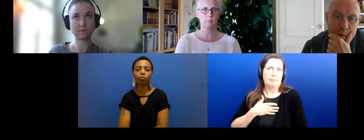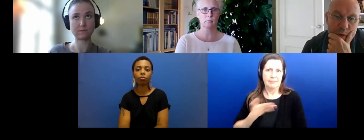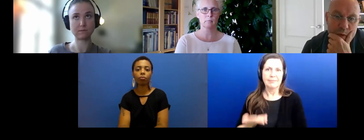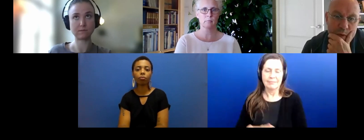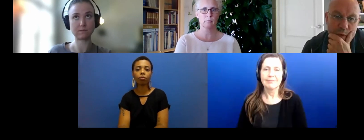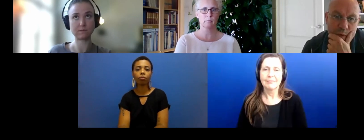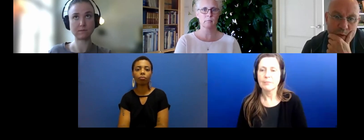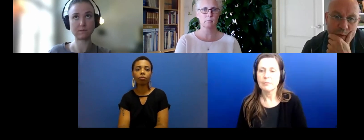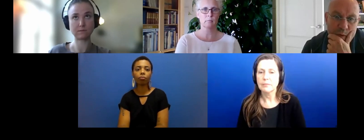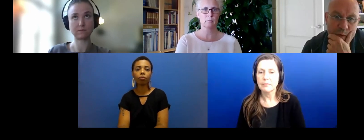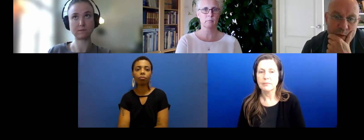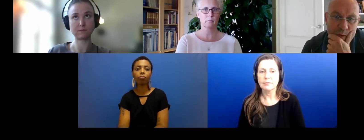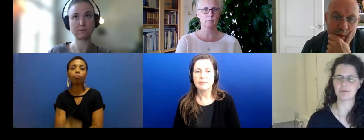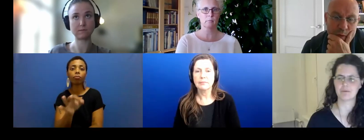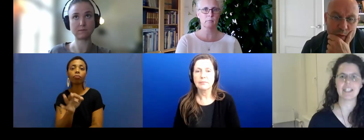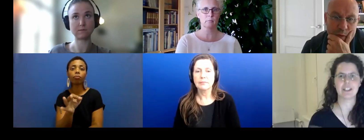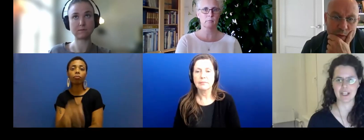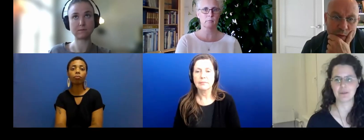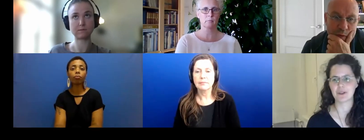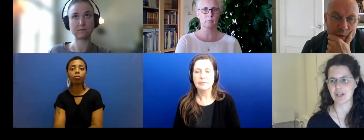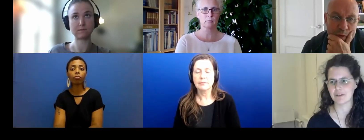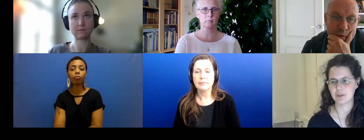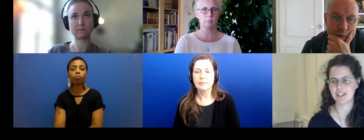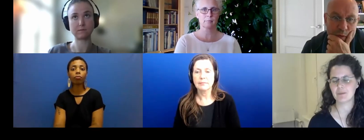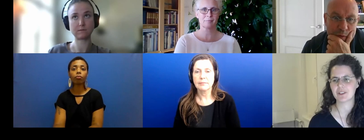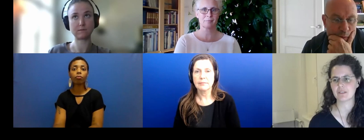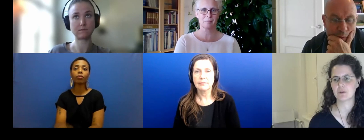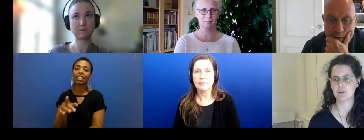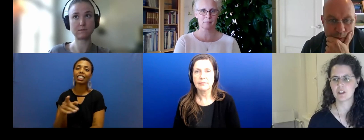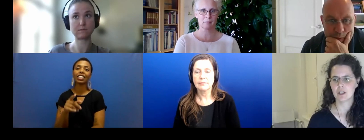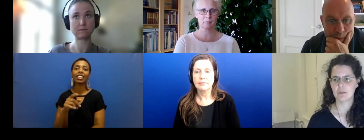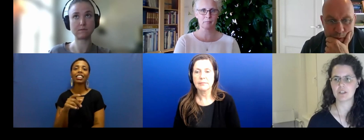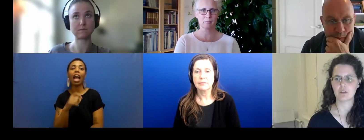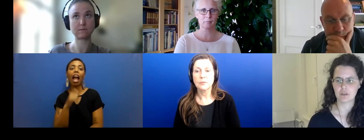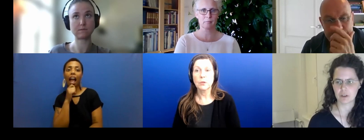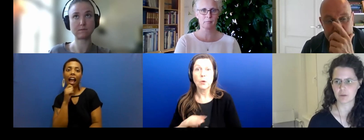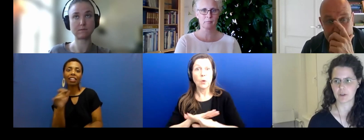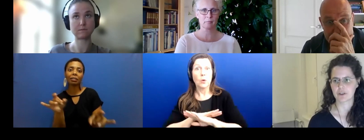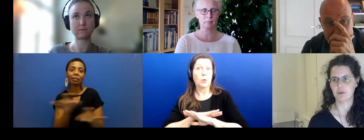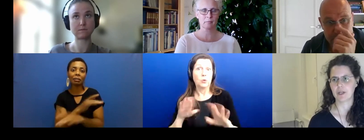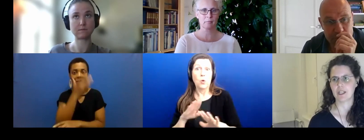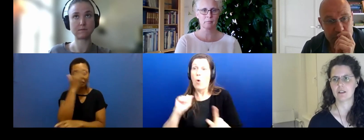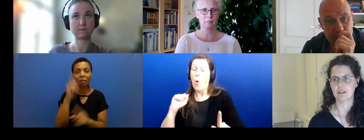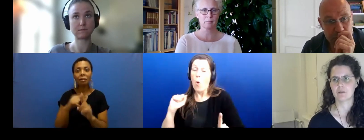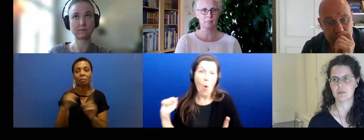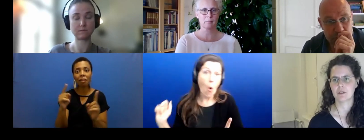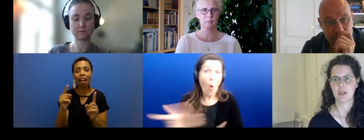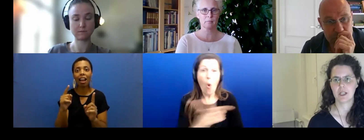Yeah, so that would not make it widely available to everybody, but that would be a non-commercial